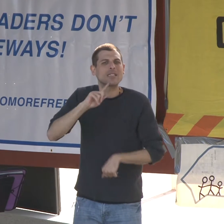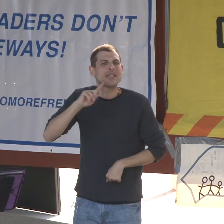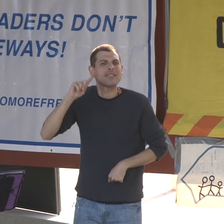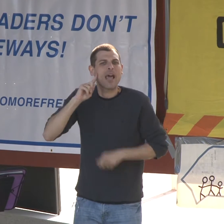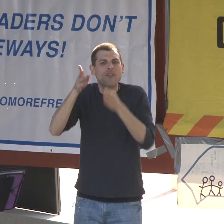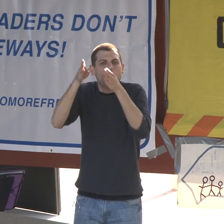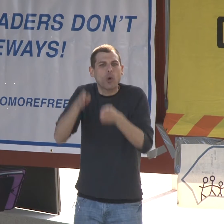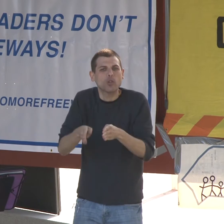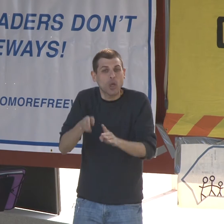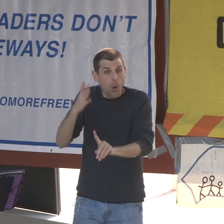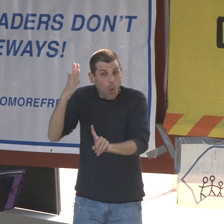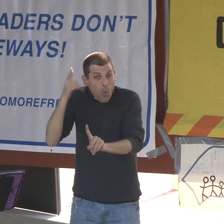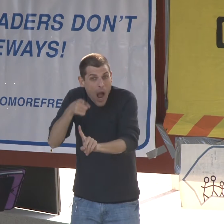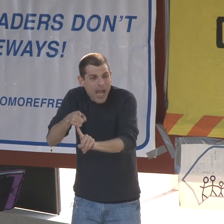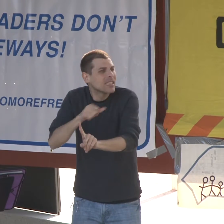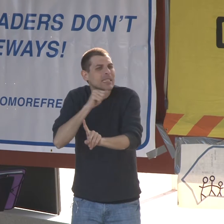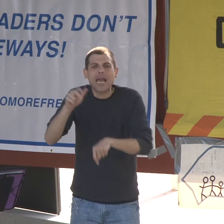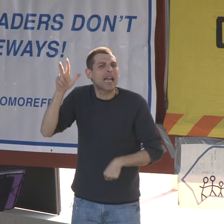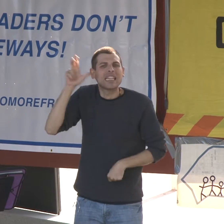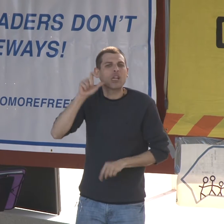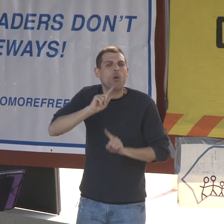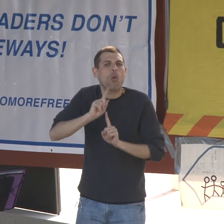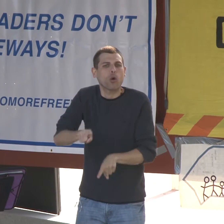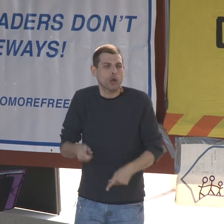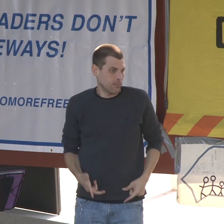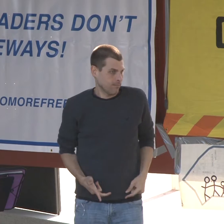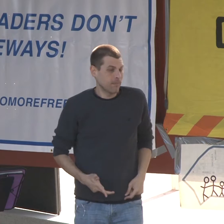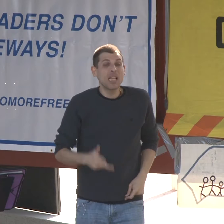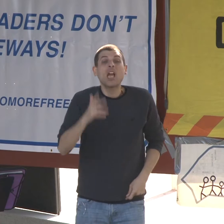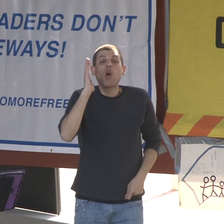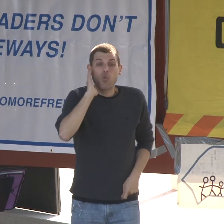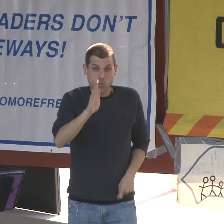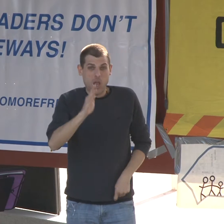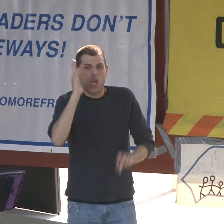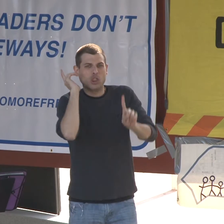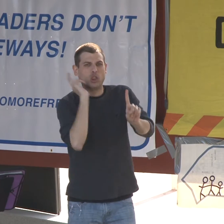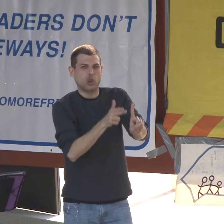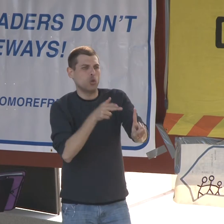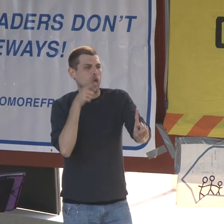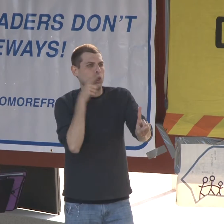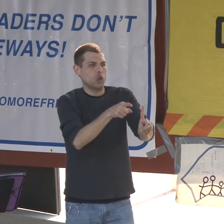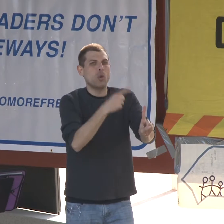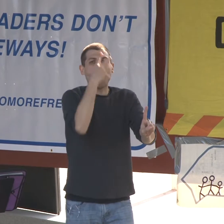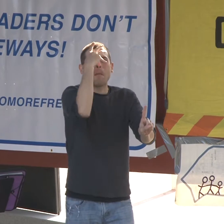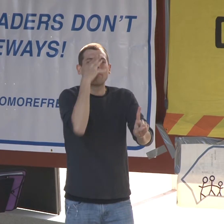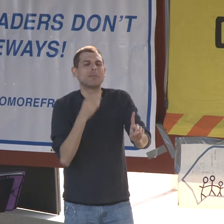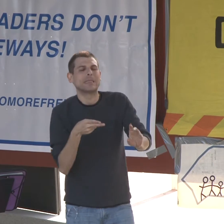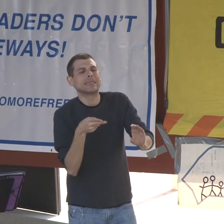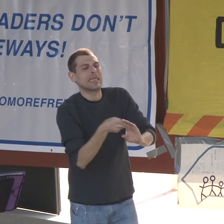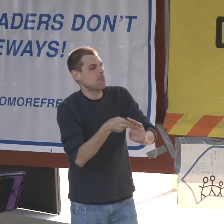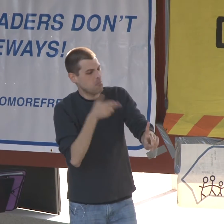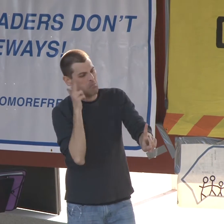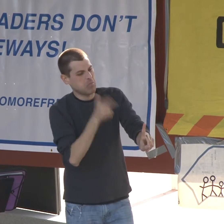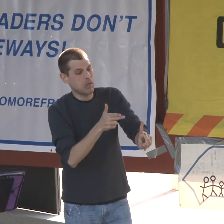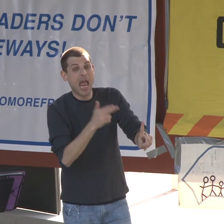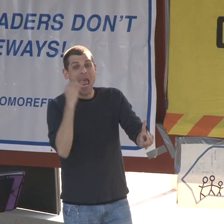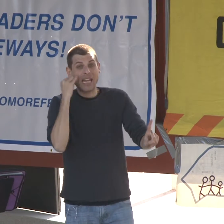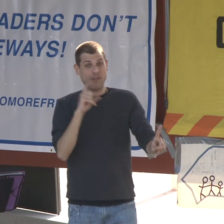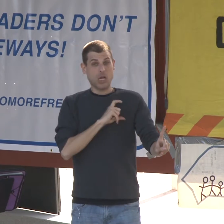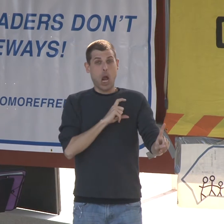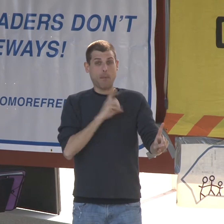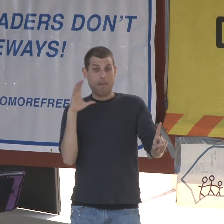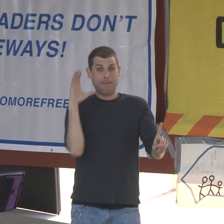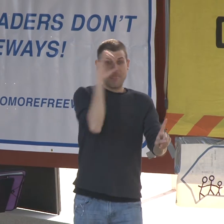orders. Our dictatorship will kill you in your sleep and arrest the cop that missed. Our dictatorship